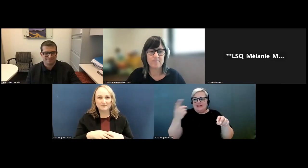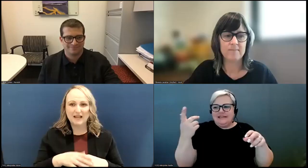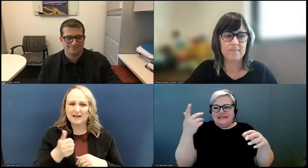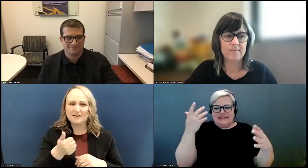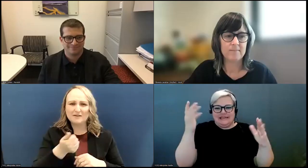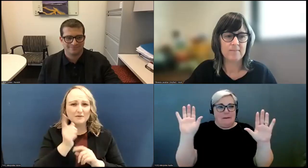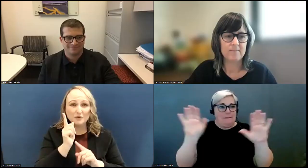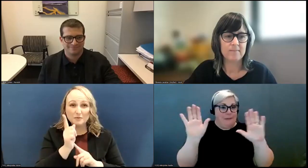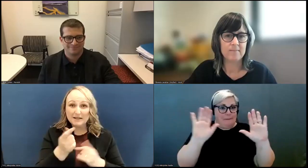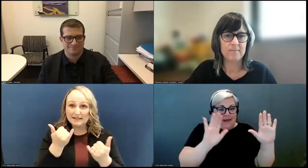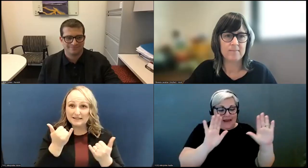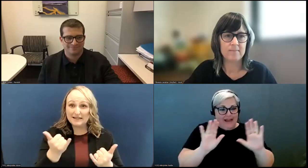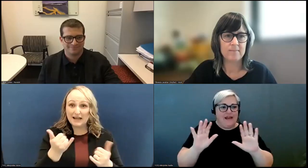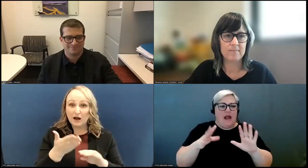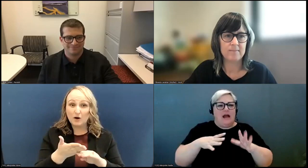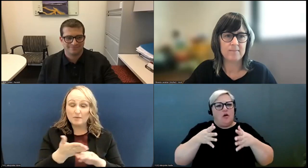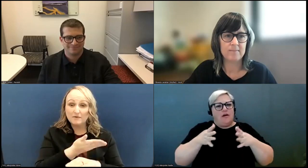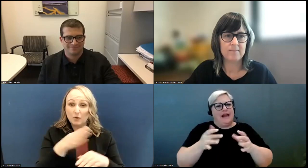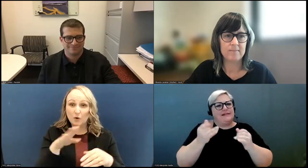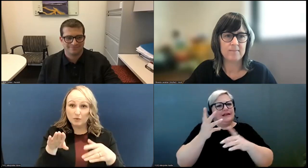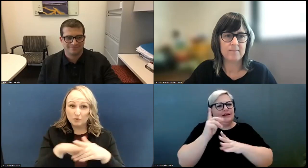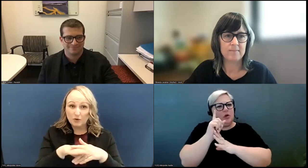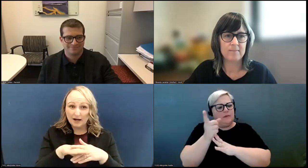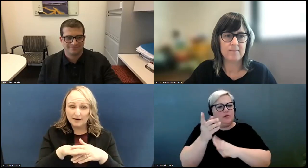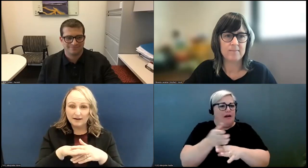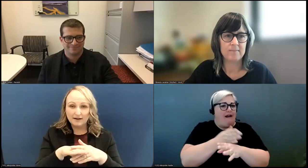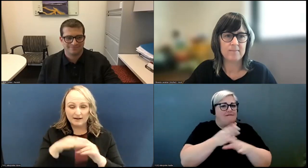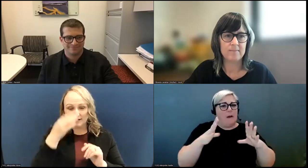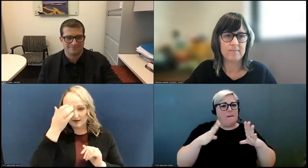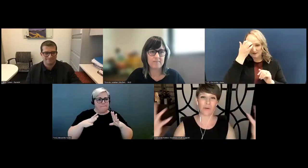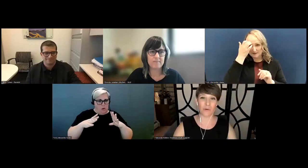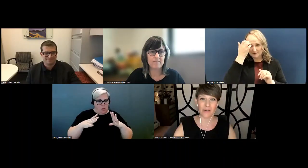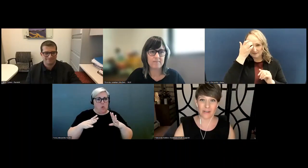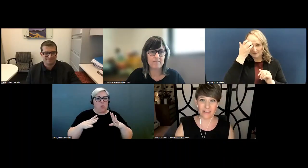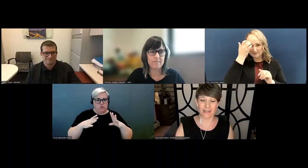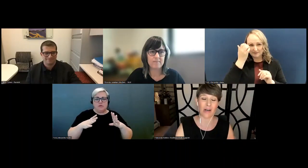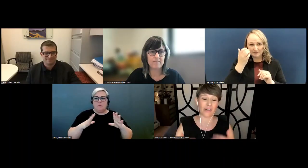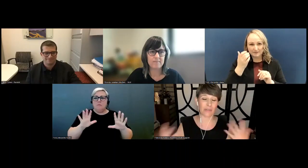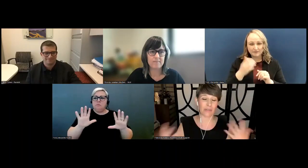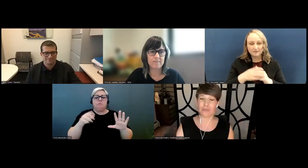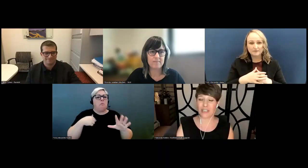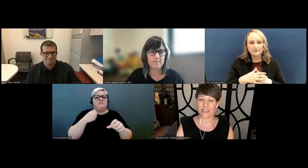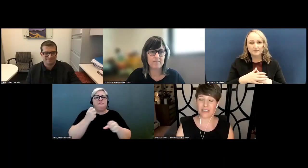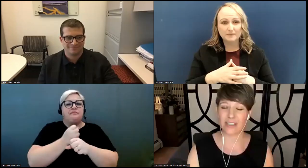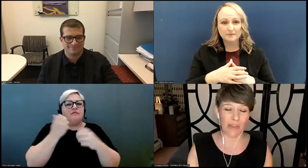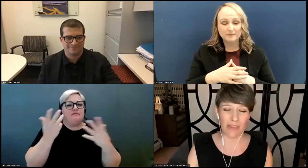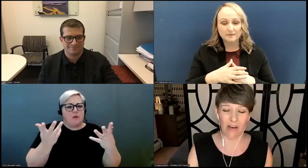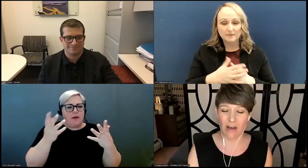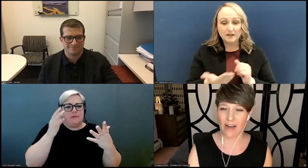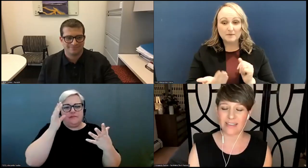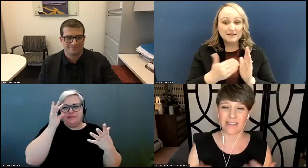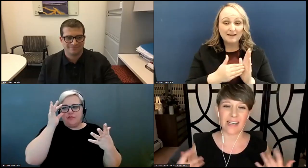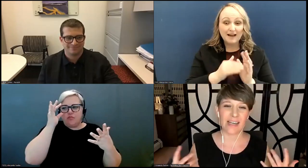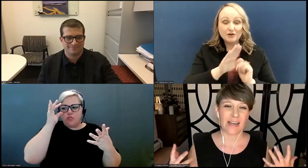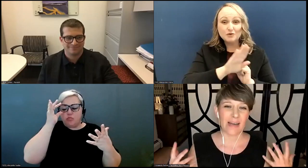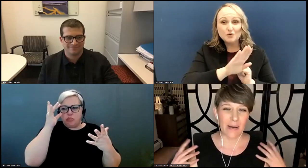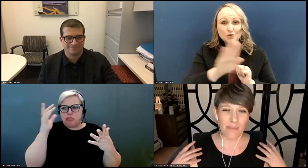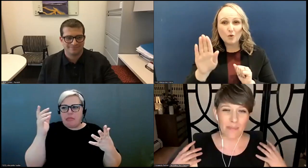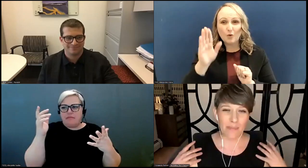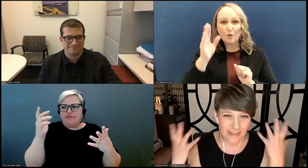before we go to a break, but again, we want to bring all of your contributions, your